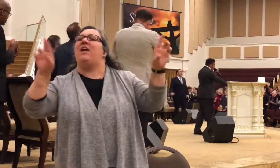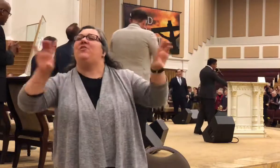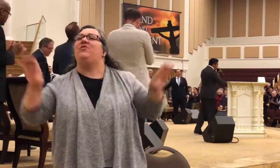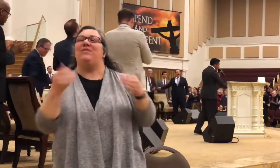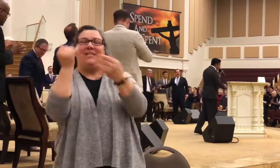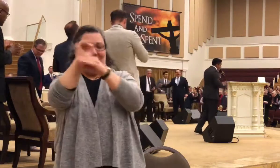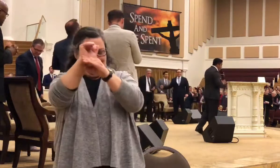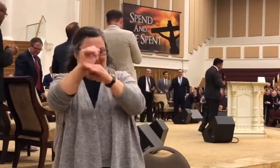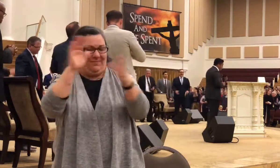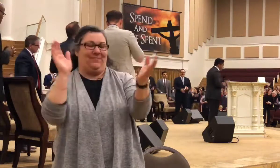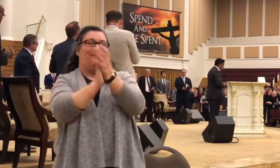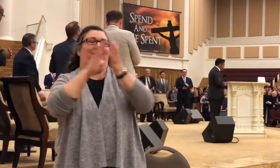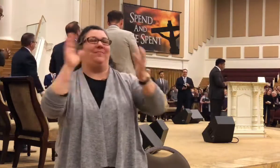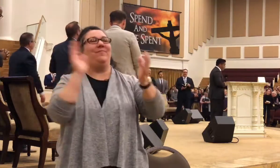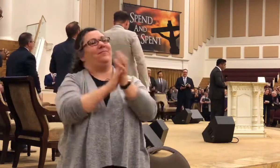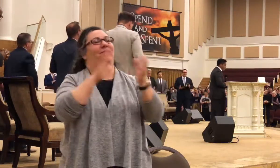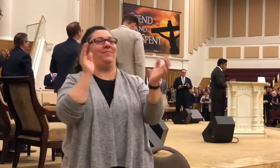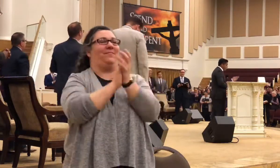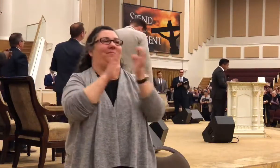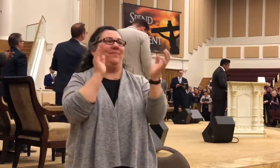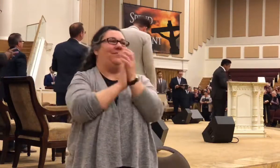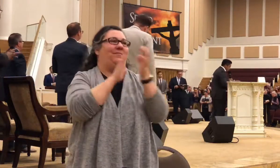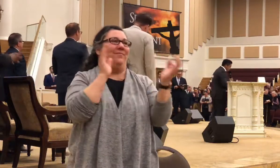here today.